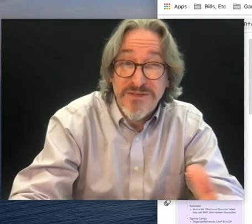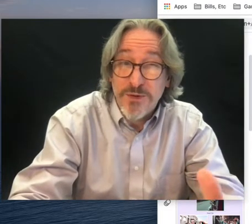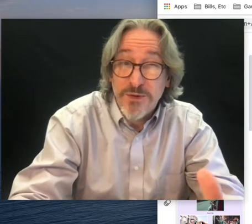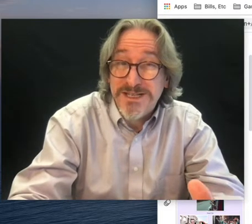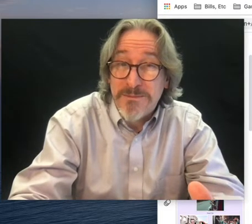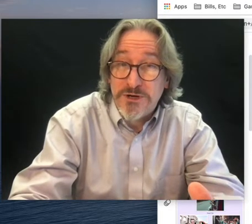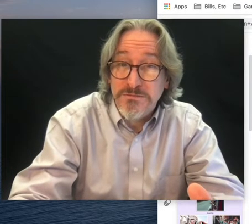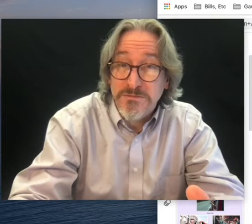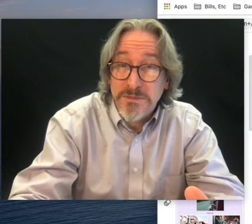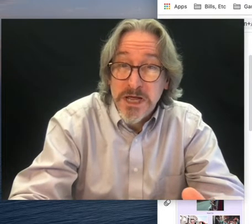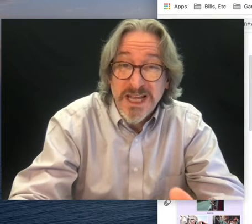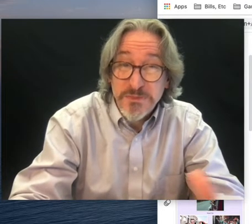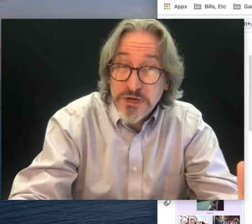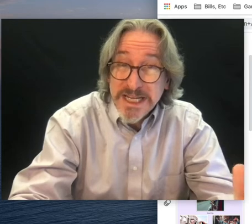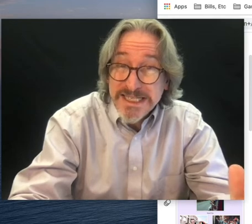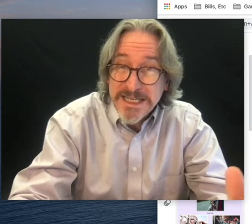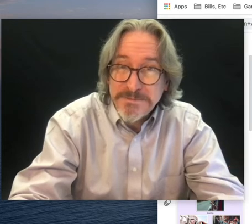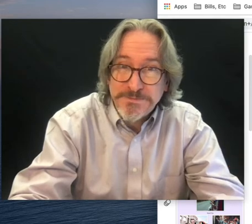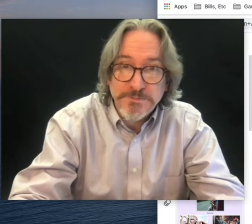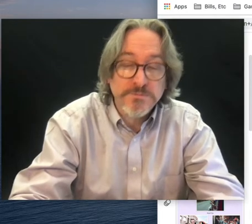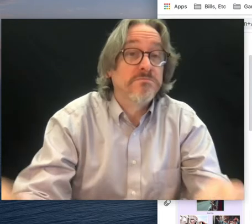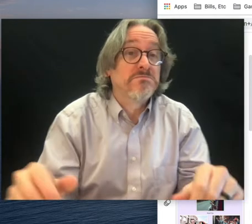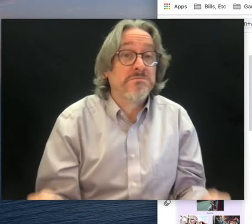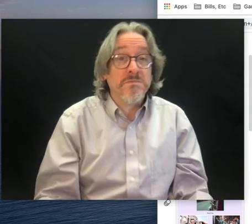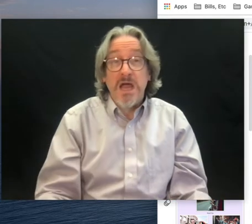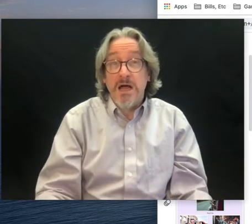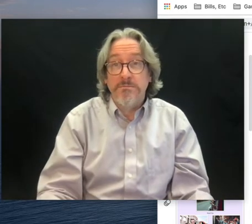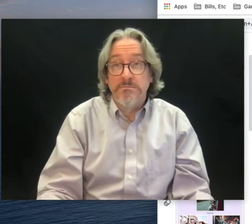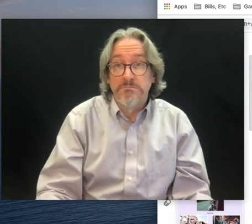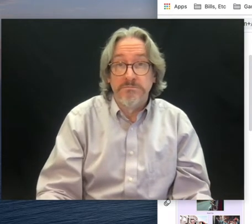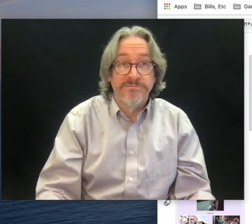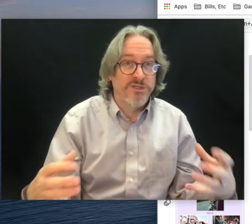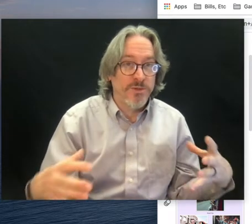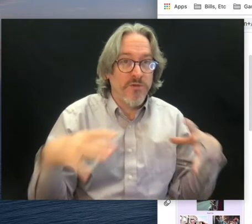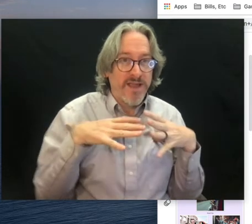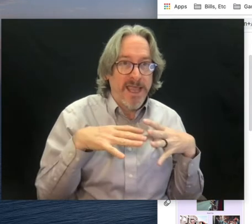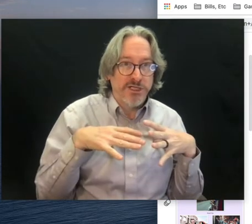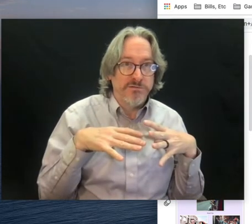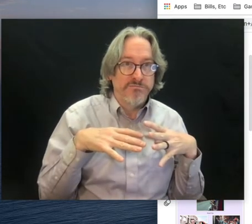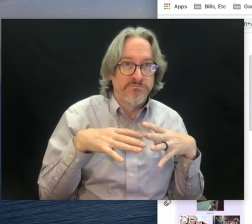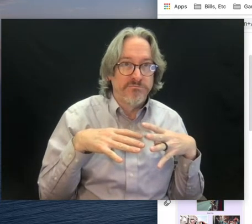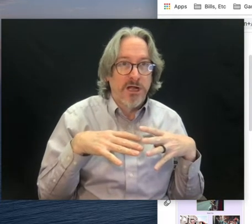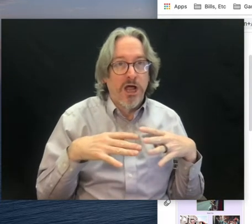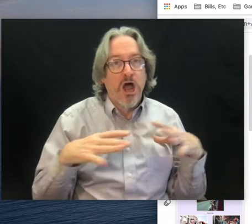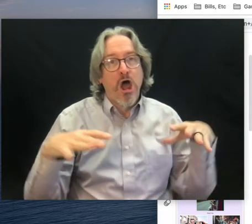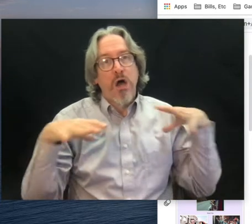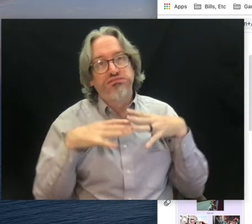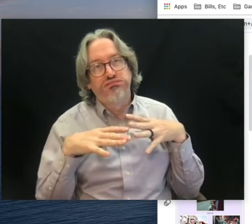The vocab in this chapter is pretty easy. So we know vacation.